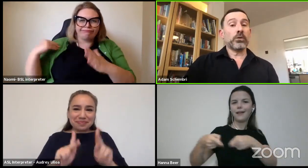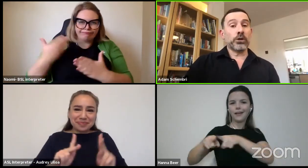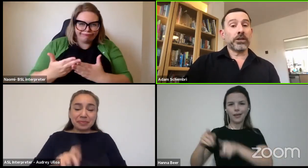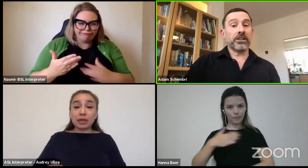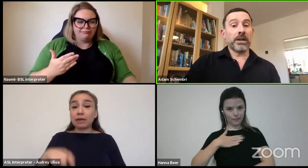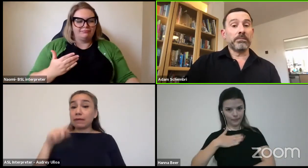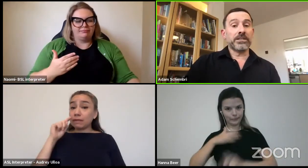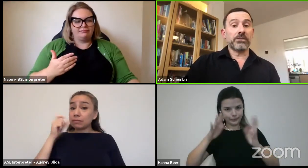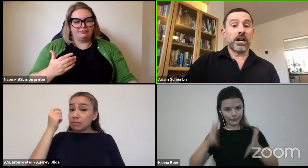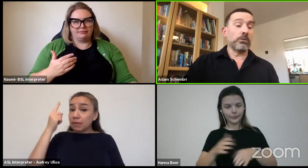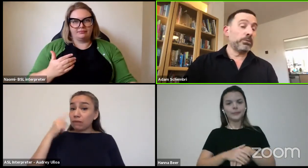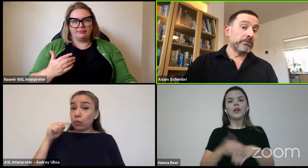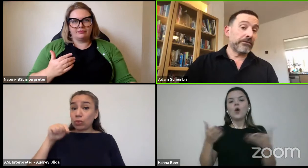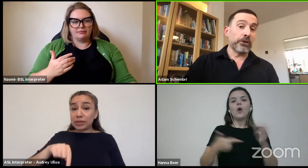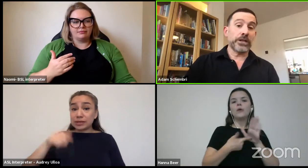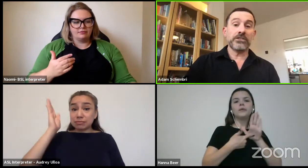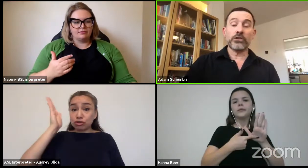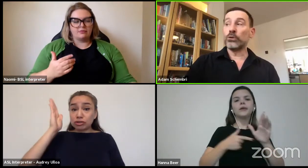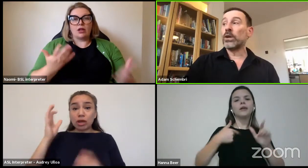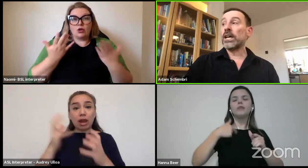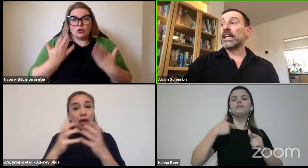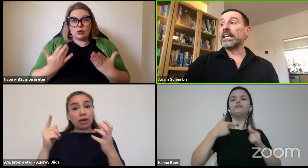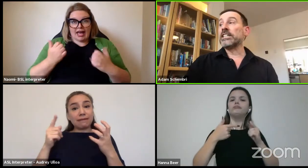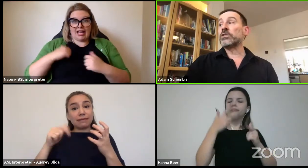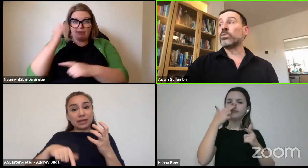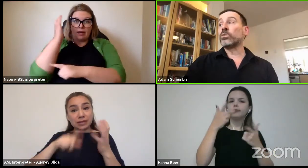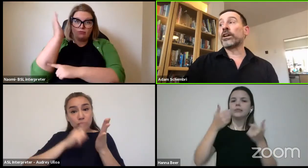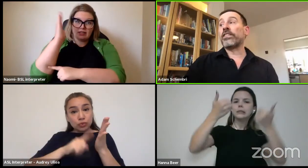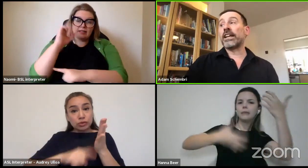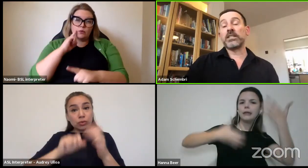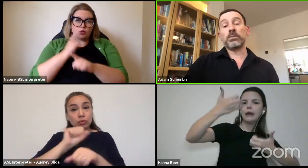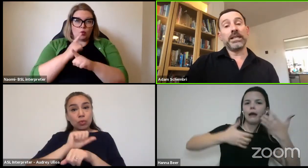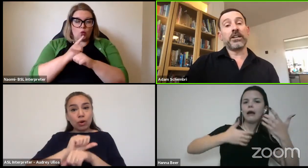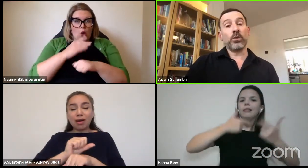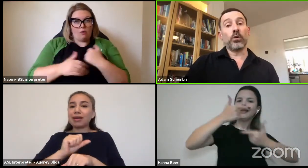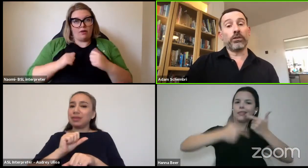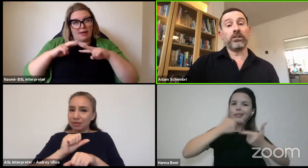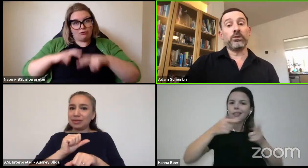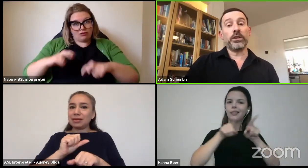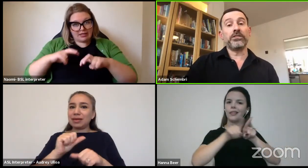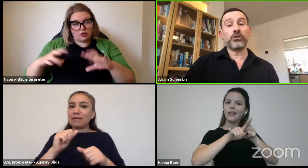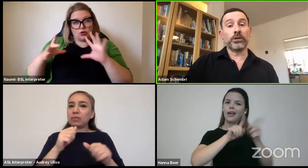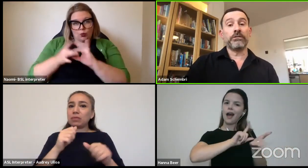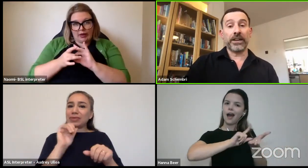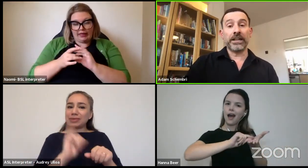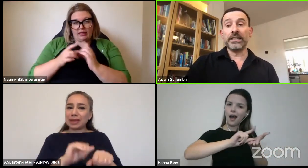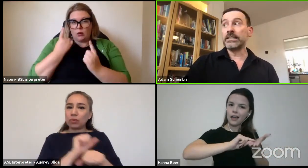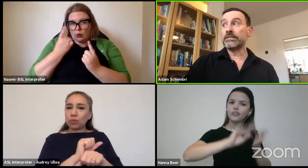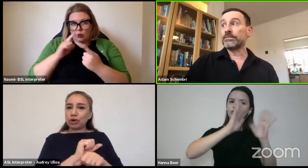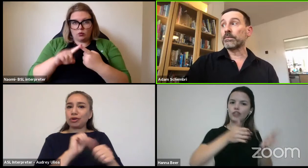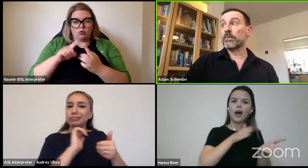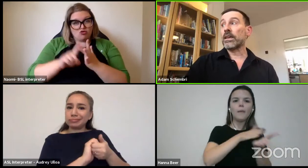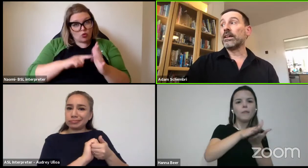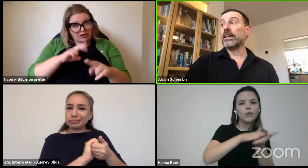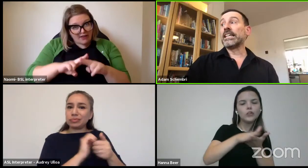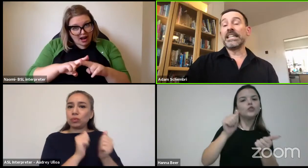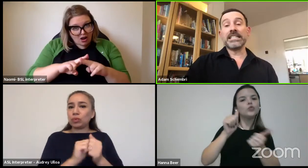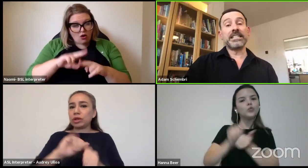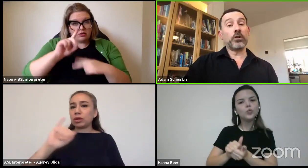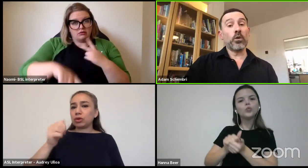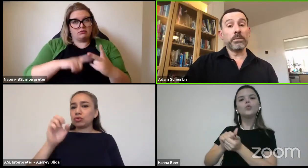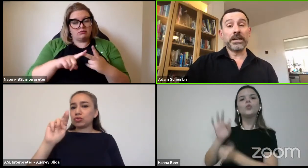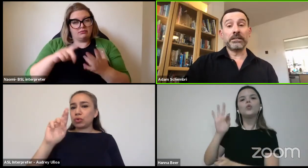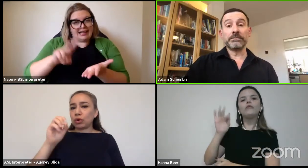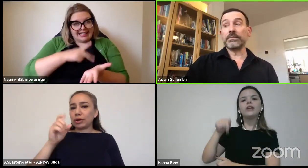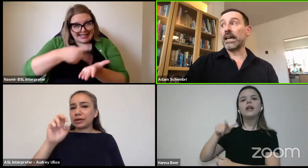much of the work that I will be referring to is work that has been co-authored with Jordan Fenlon,